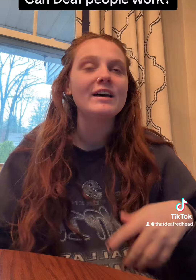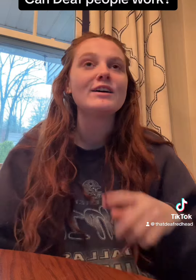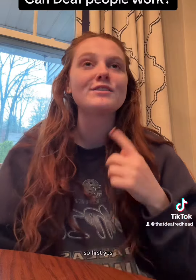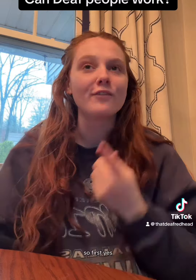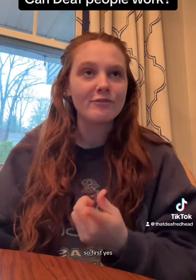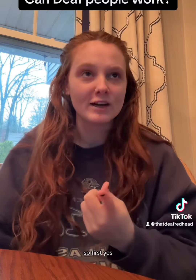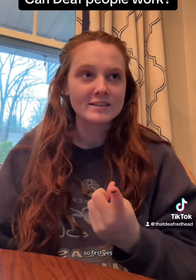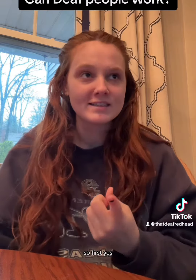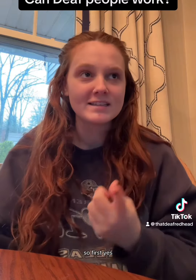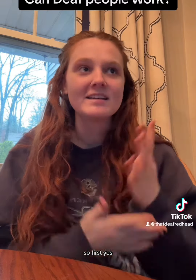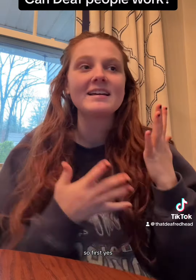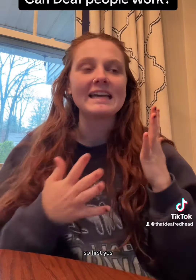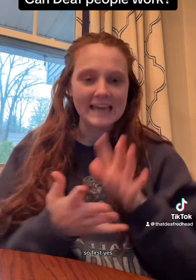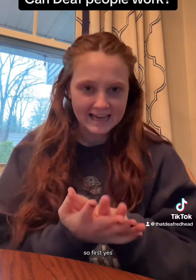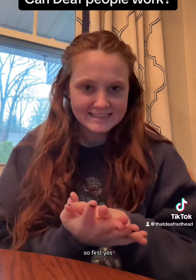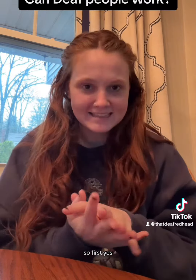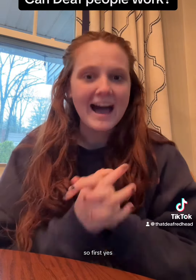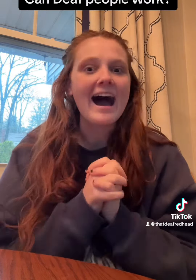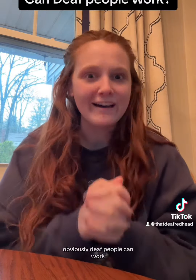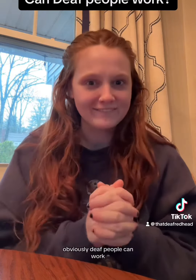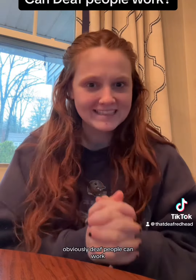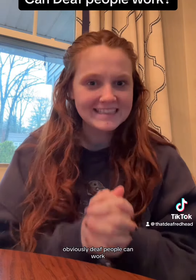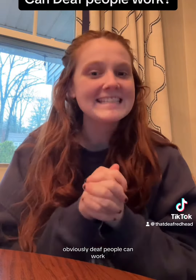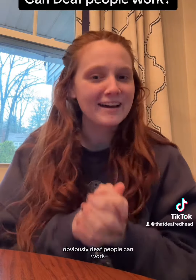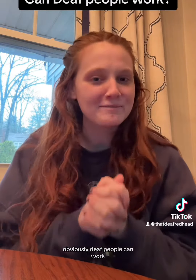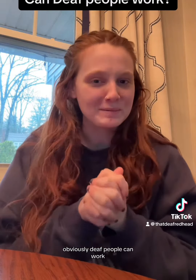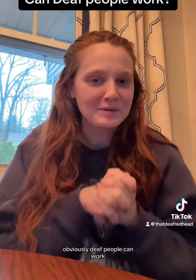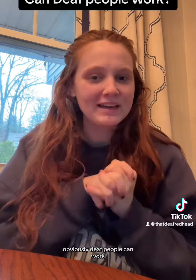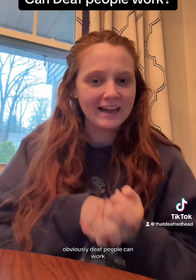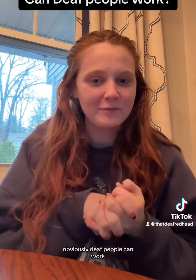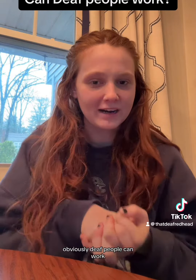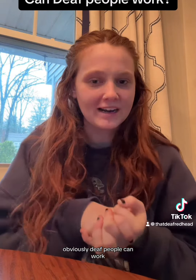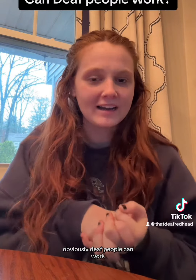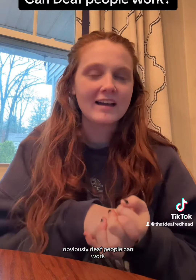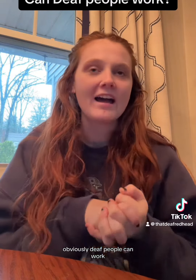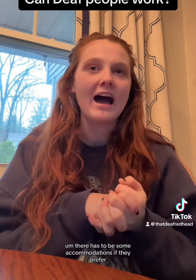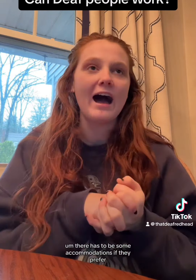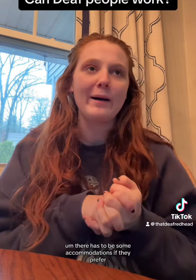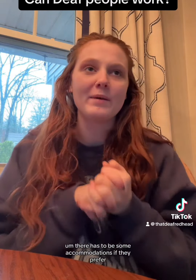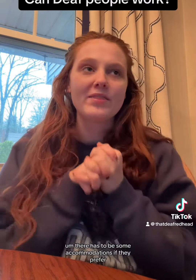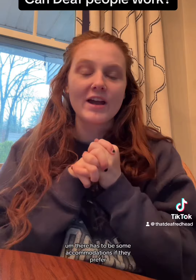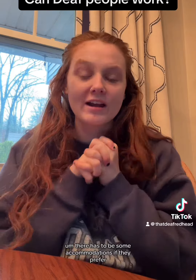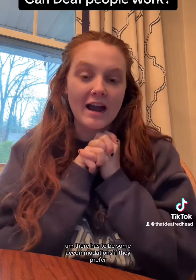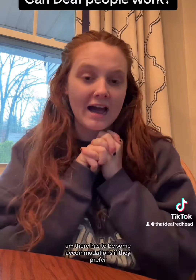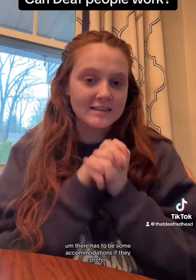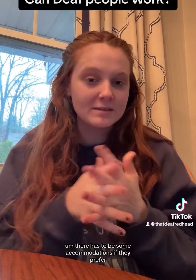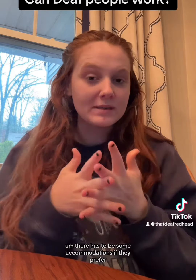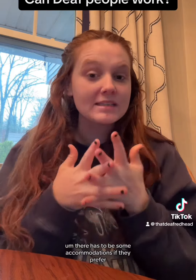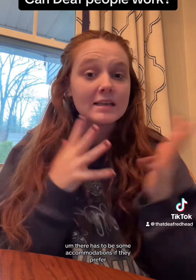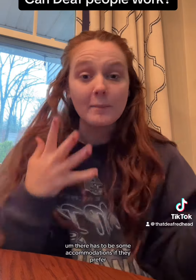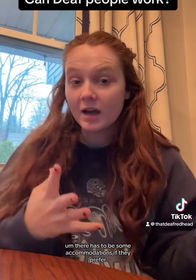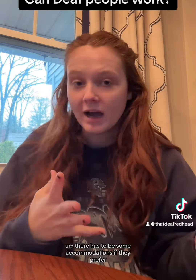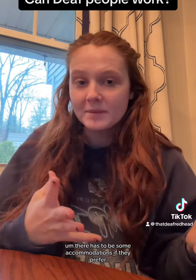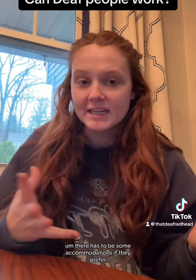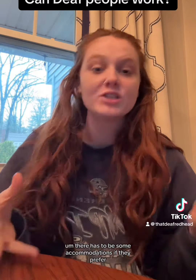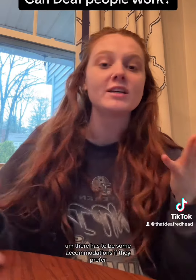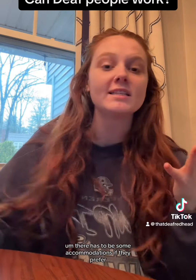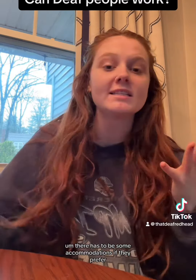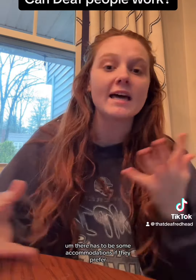So first, yes, obviously deaf people can work. There has to be some accommodations if